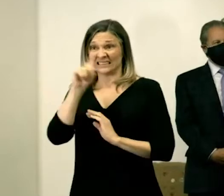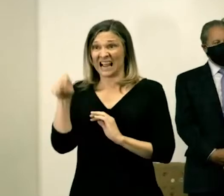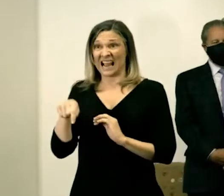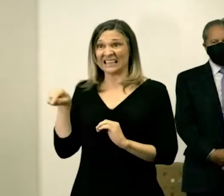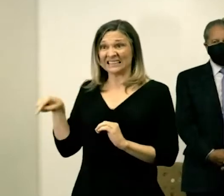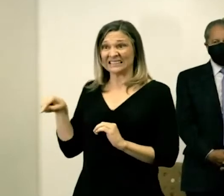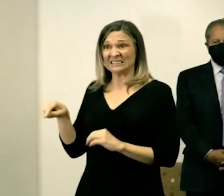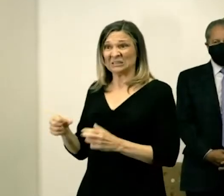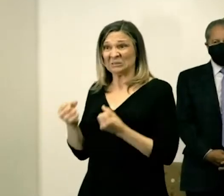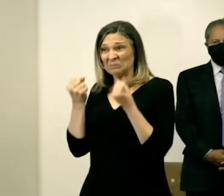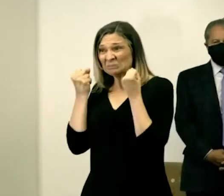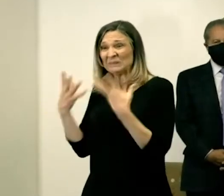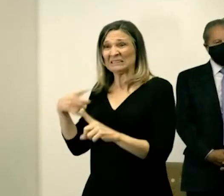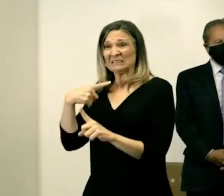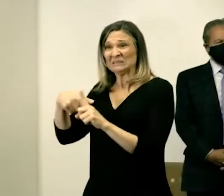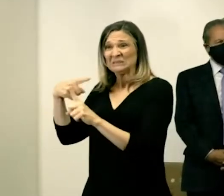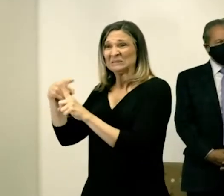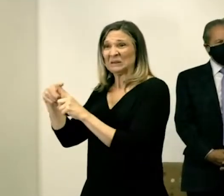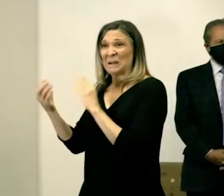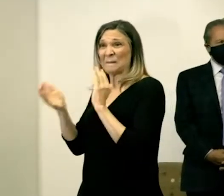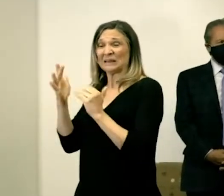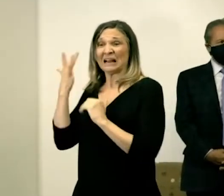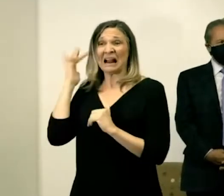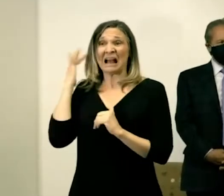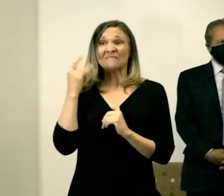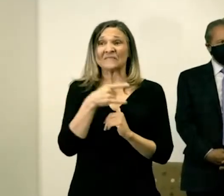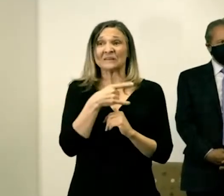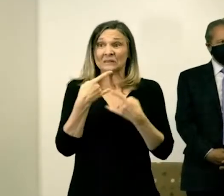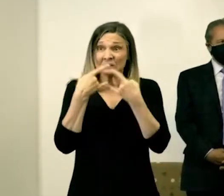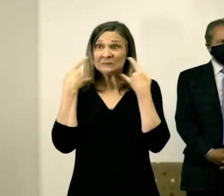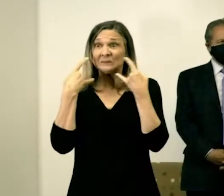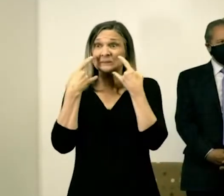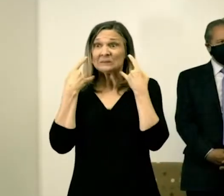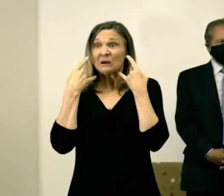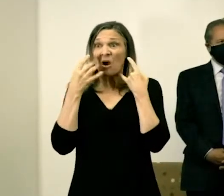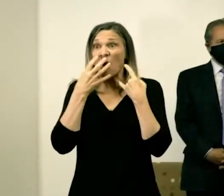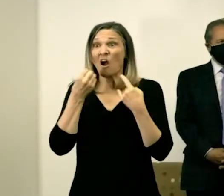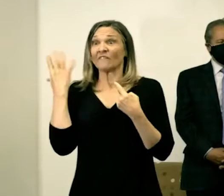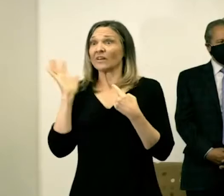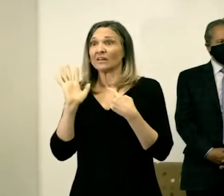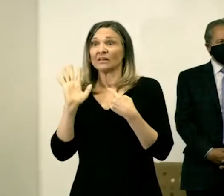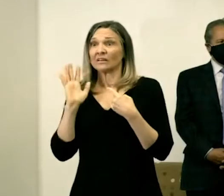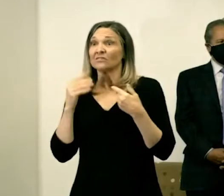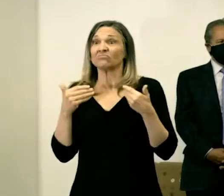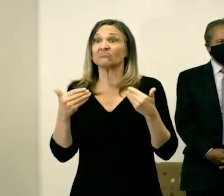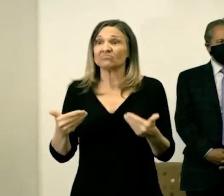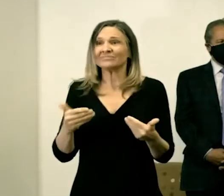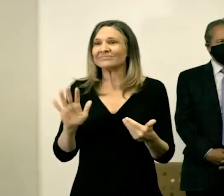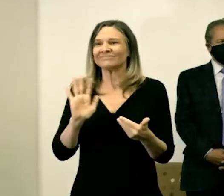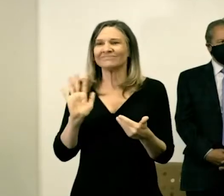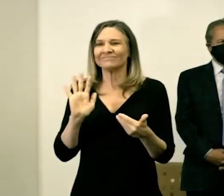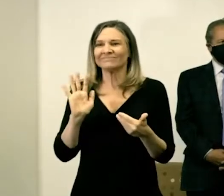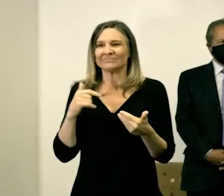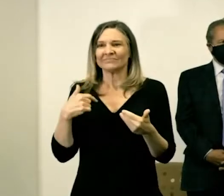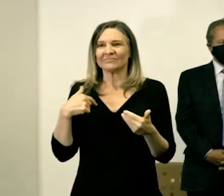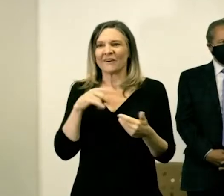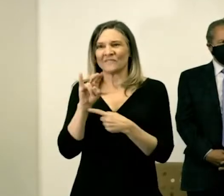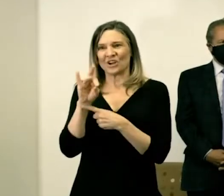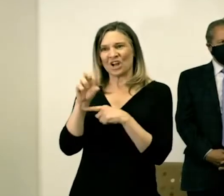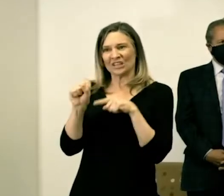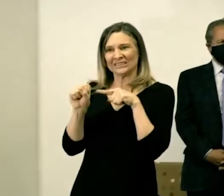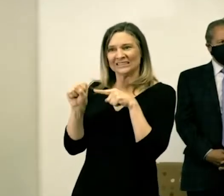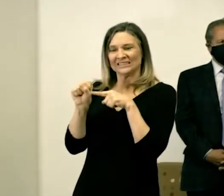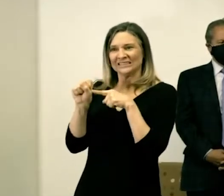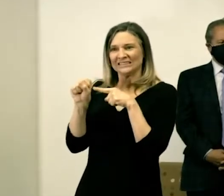positivity rate compared to California. When you say pull off your mask, let's just go back and revert to normal, then that puts the virus back in control,